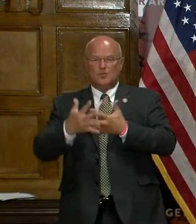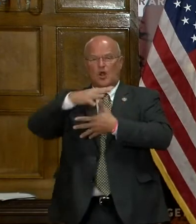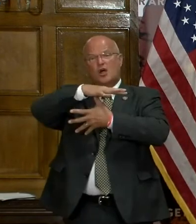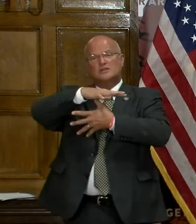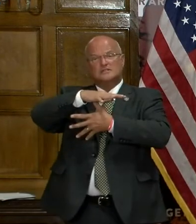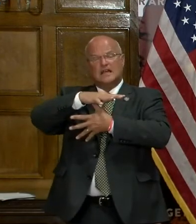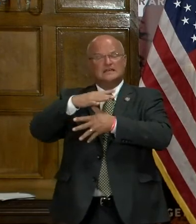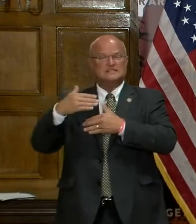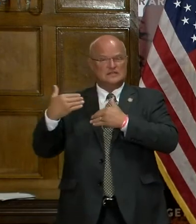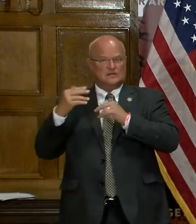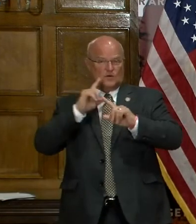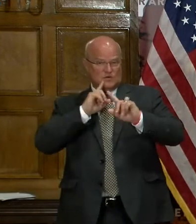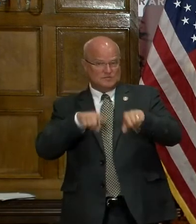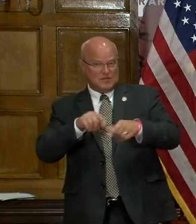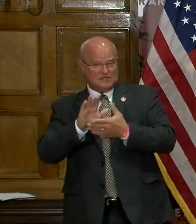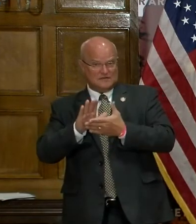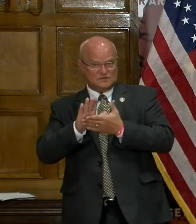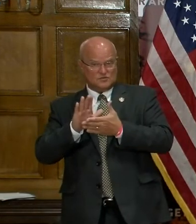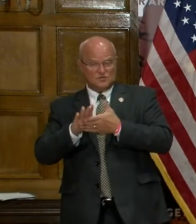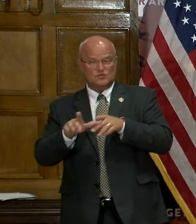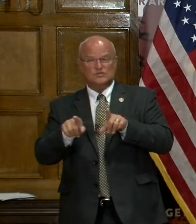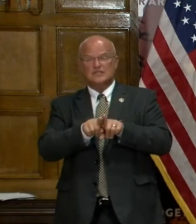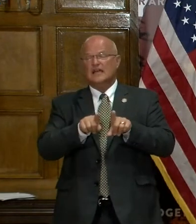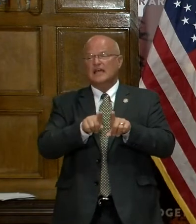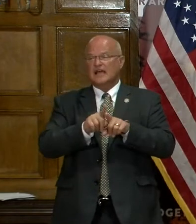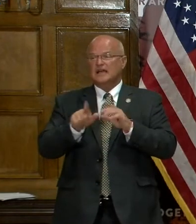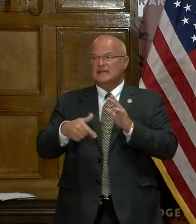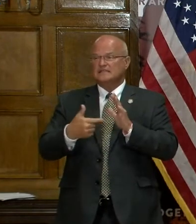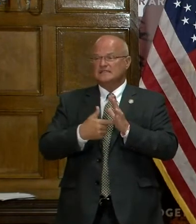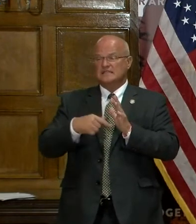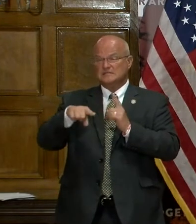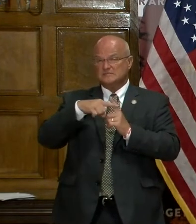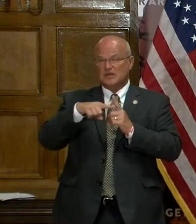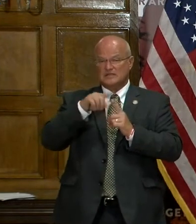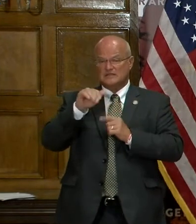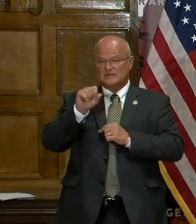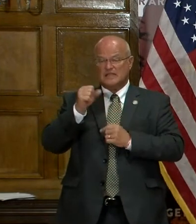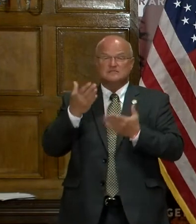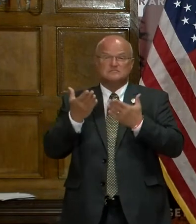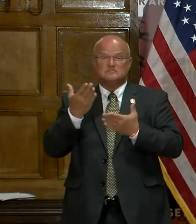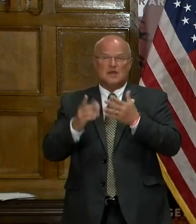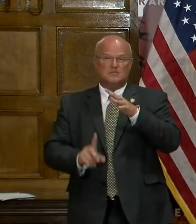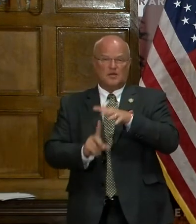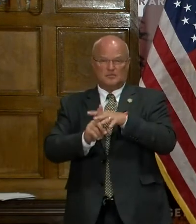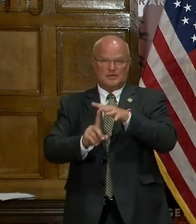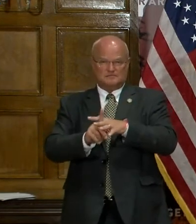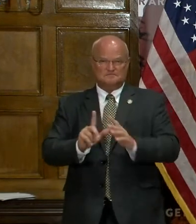prioritize and be responsive to the schools as these positive cases might pop up.